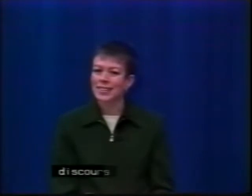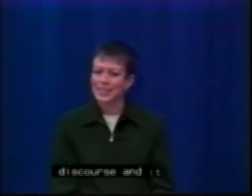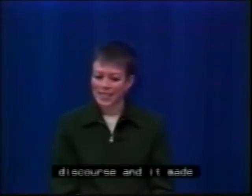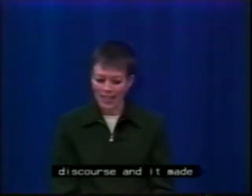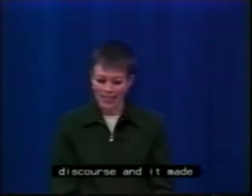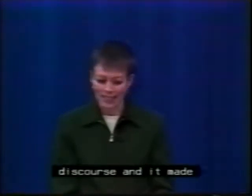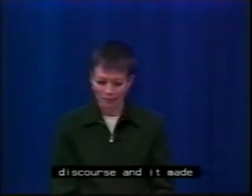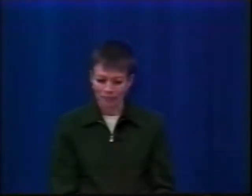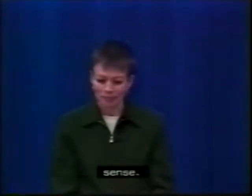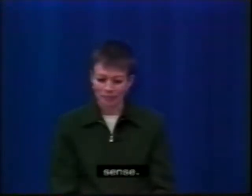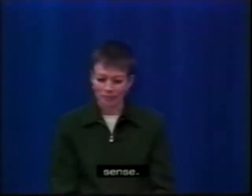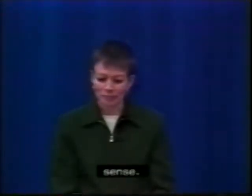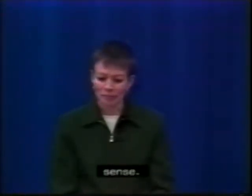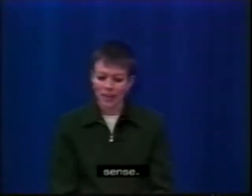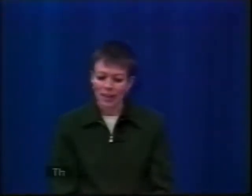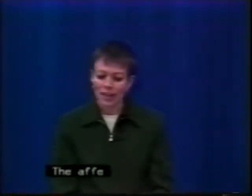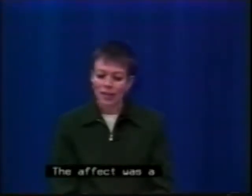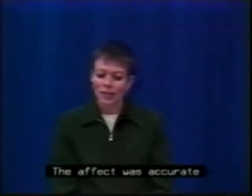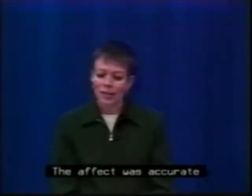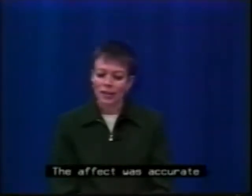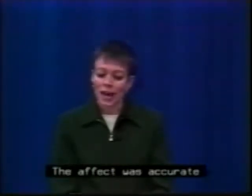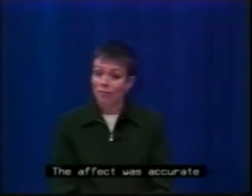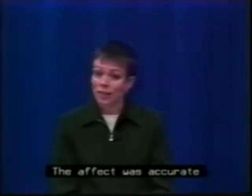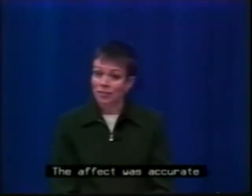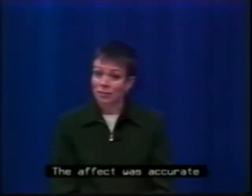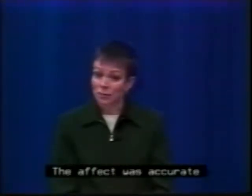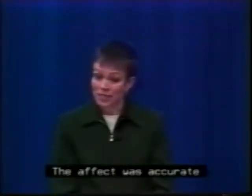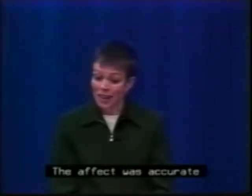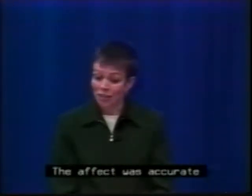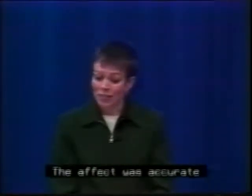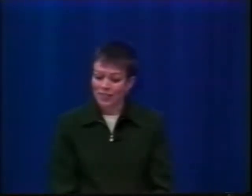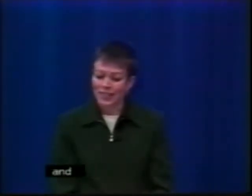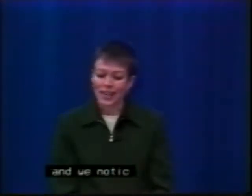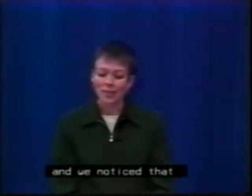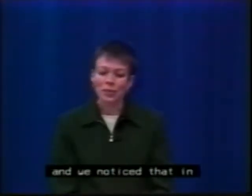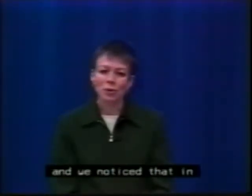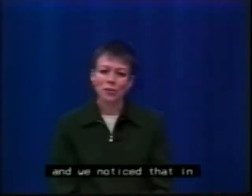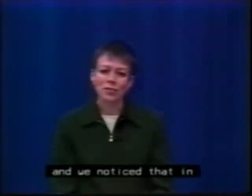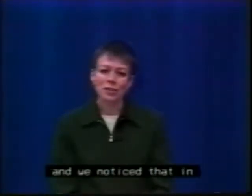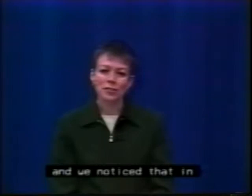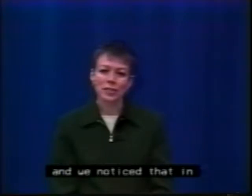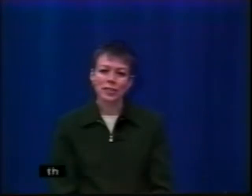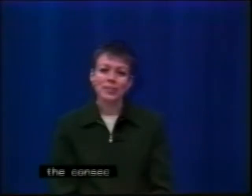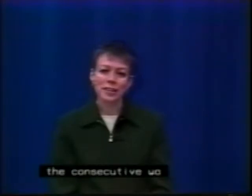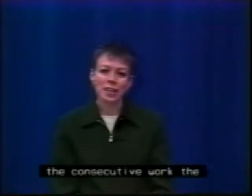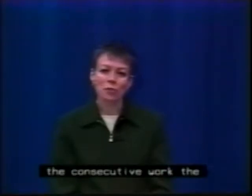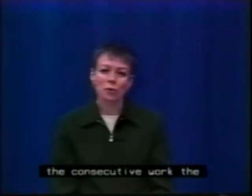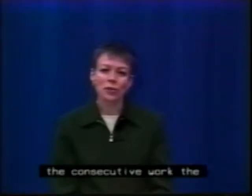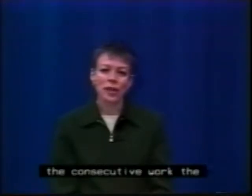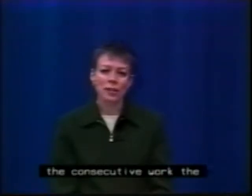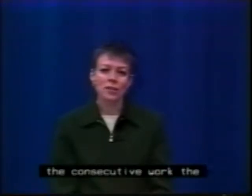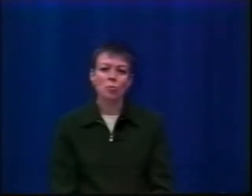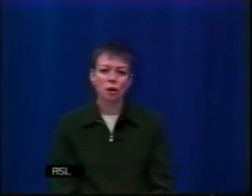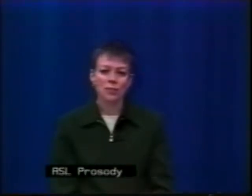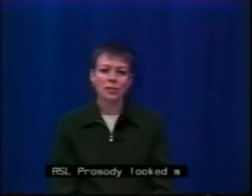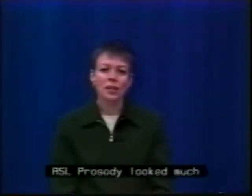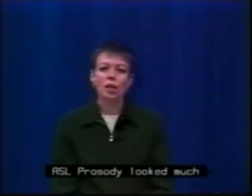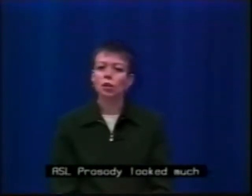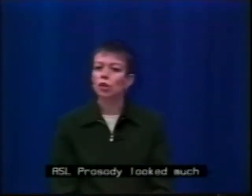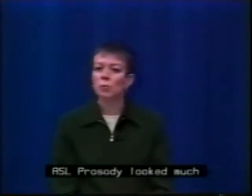made sense. The affect was accurate, and we noticed that in the consecutive work, the ASL prosody looked